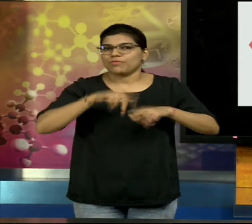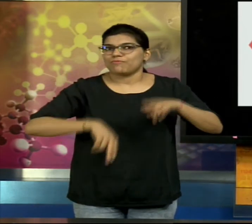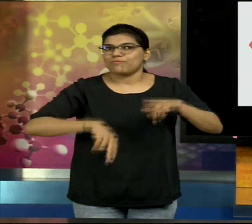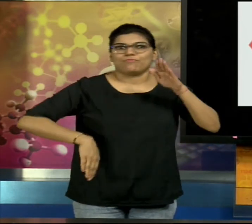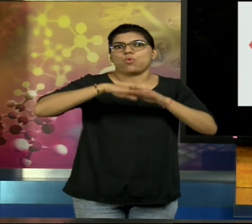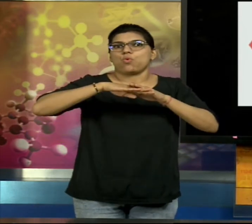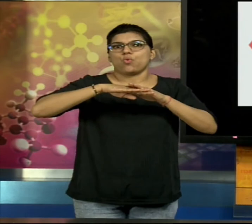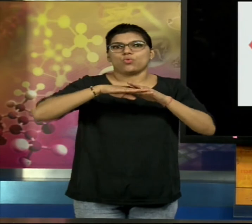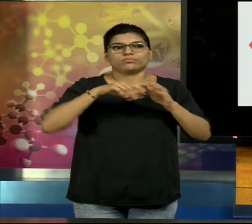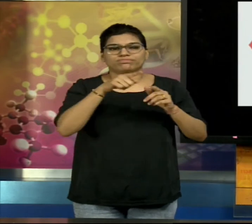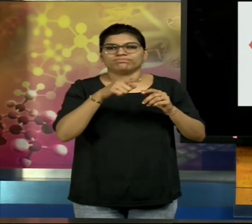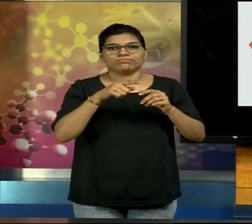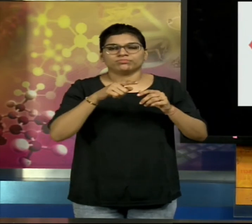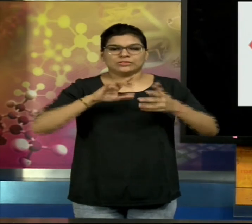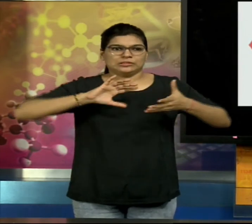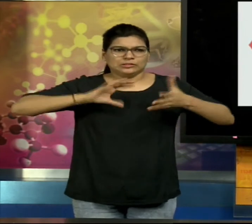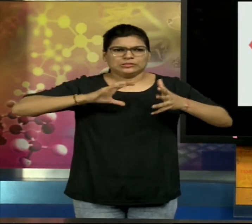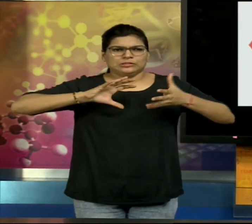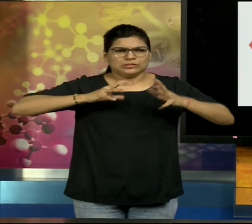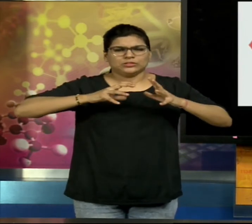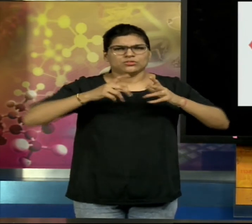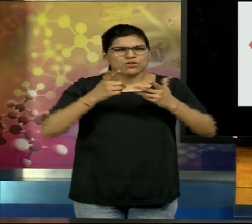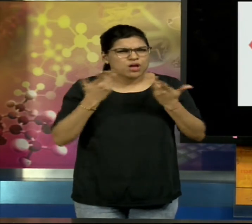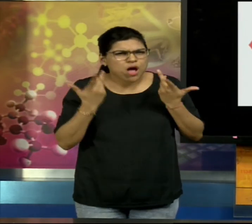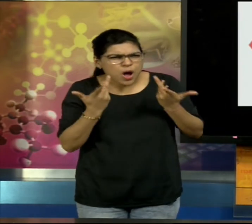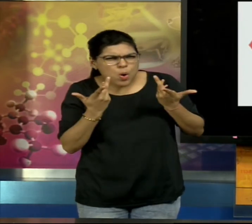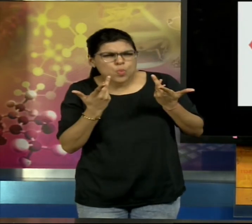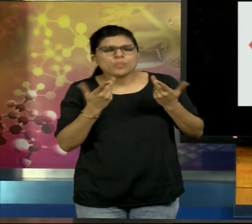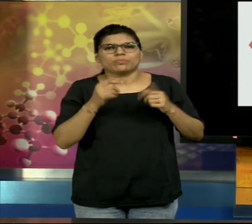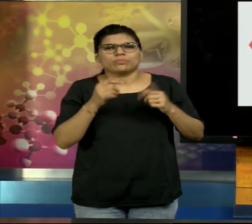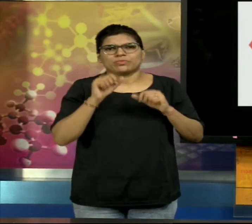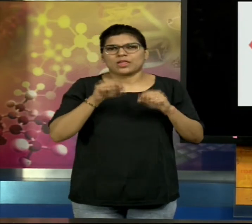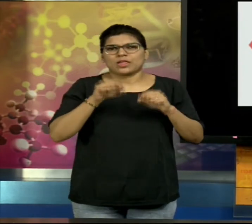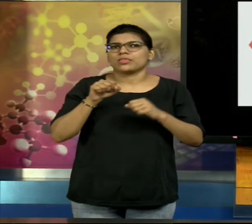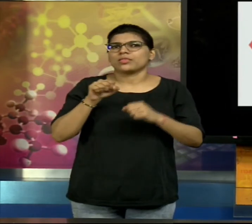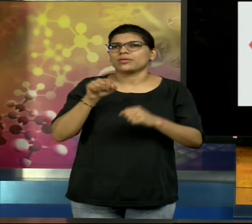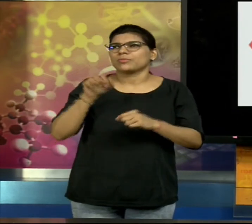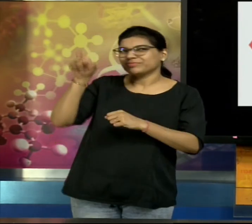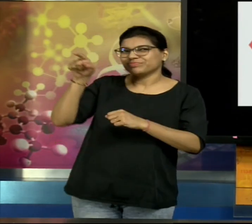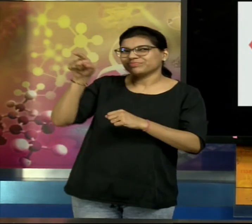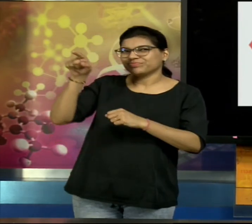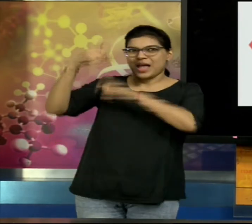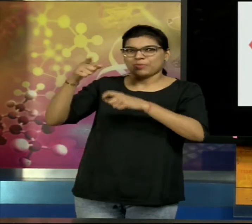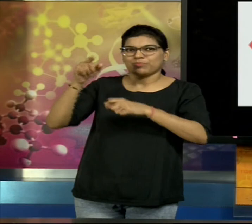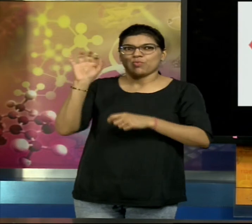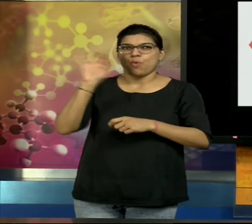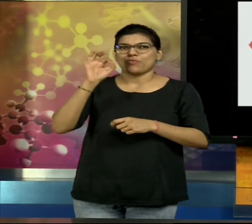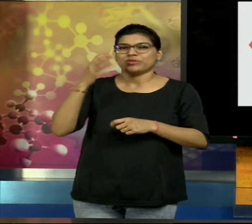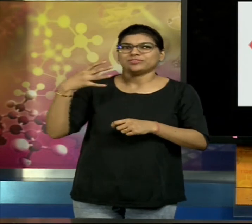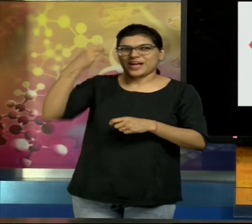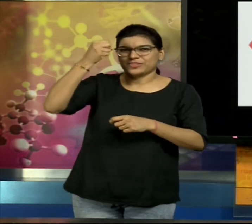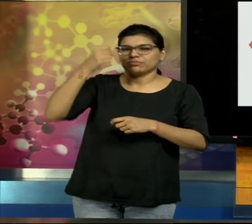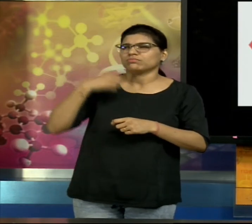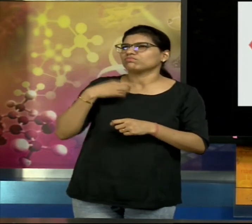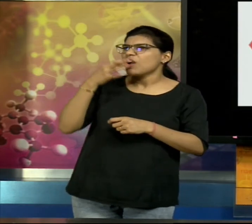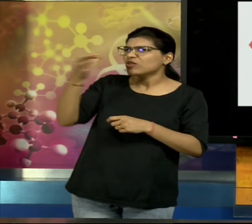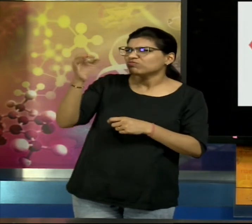This, for example, if we have a computer and it has less memory, and due to less memory its softwares are not